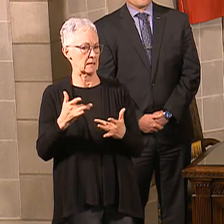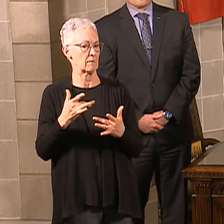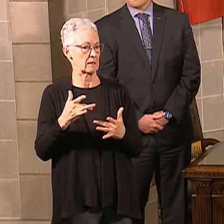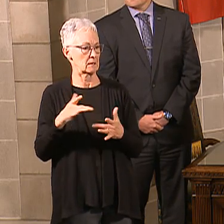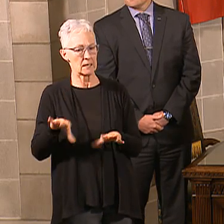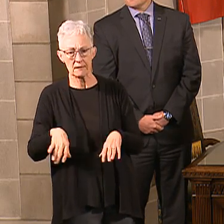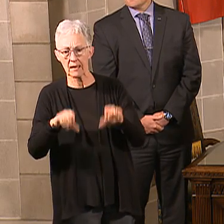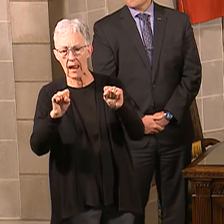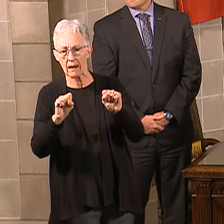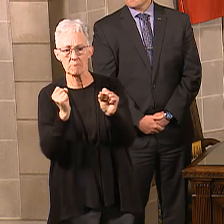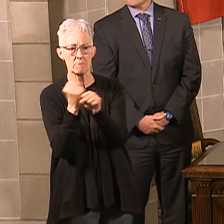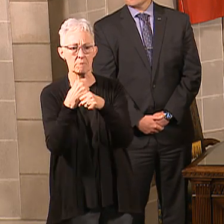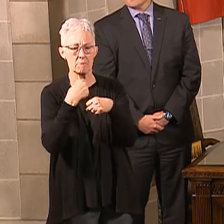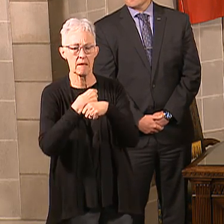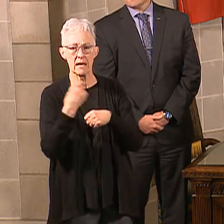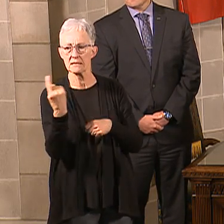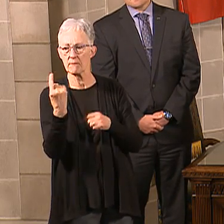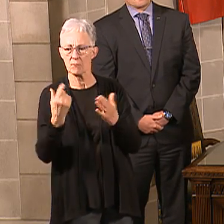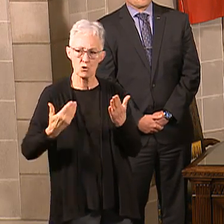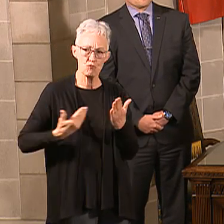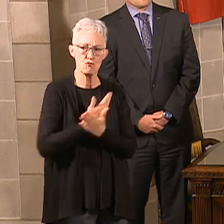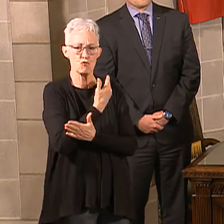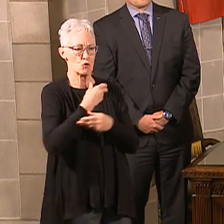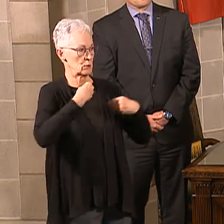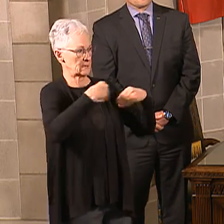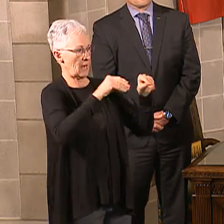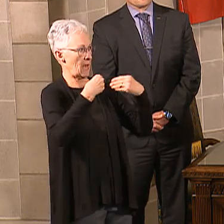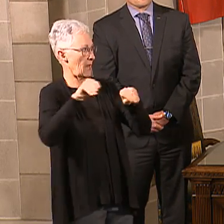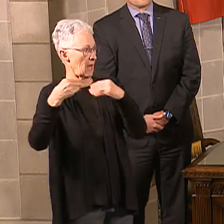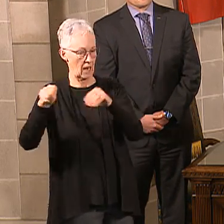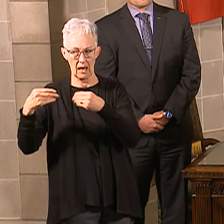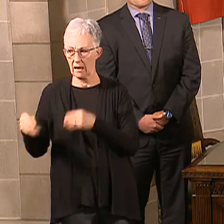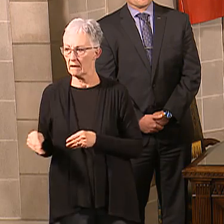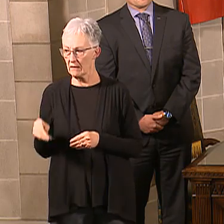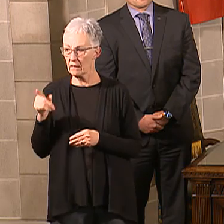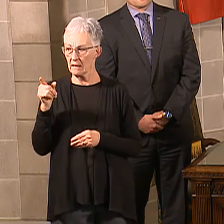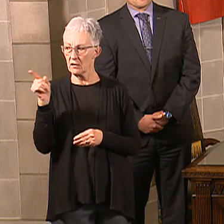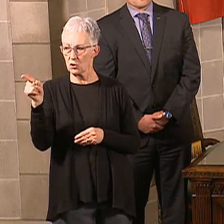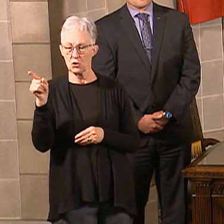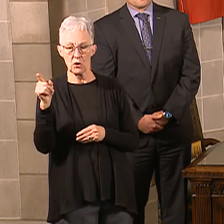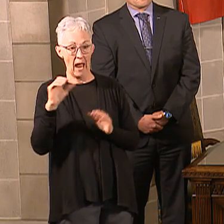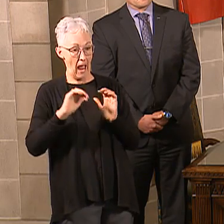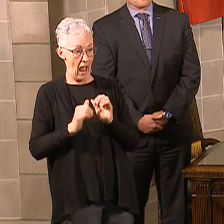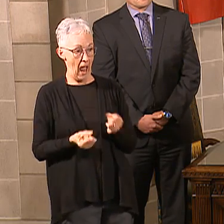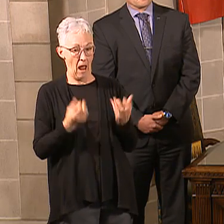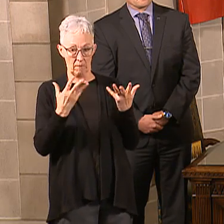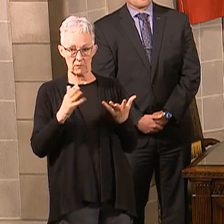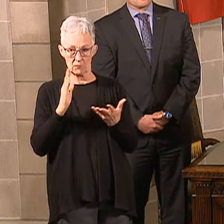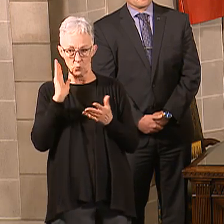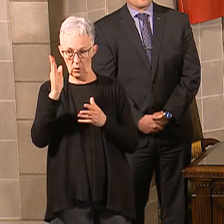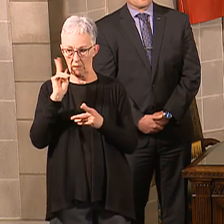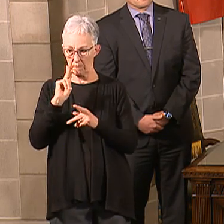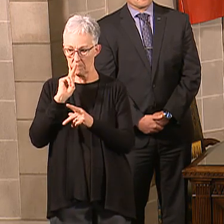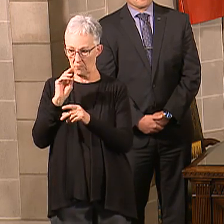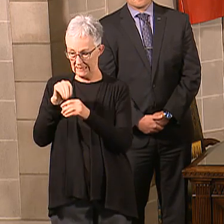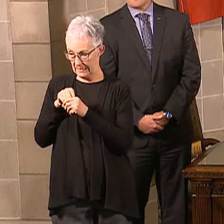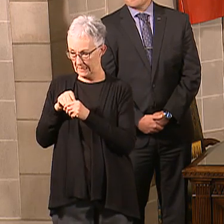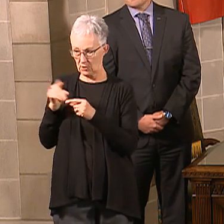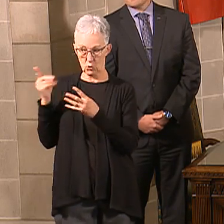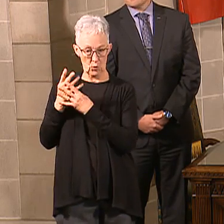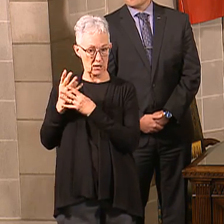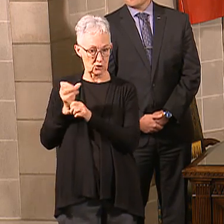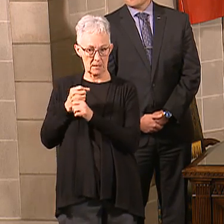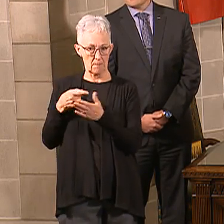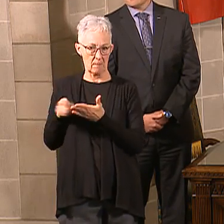questions, Taylor Gage can get you the specifics on the other parts of like how much are people getting paid and so forth. But this is not a new thing for the Department of Corrections.